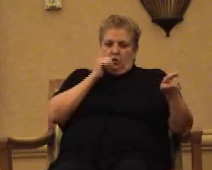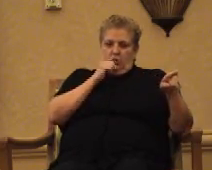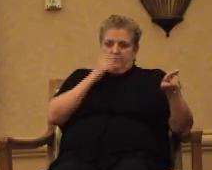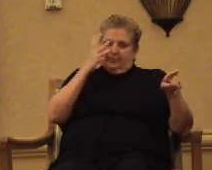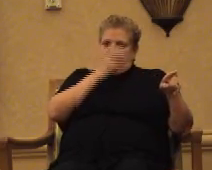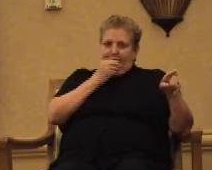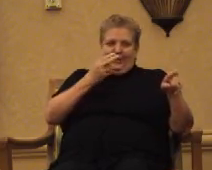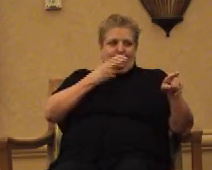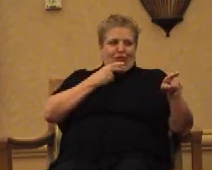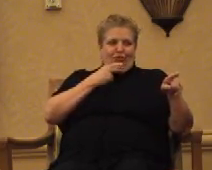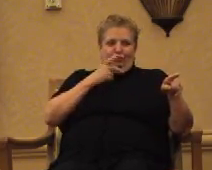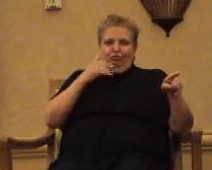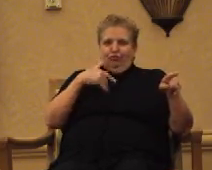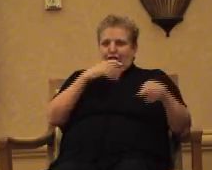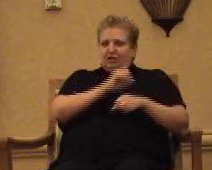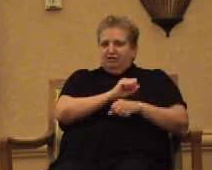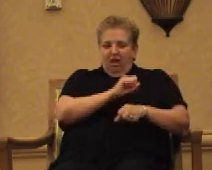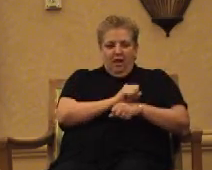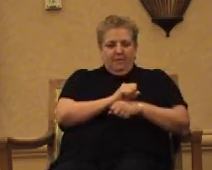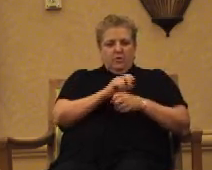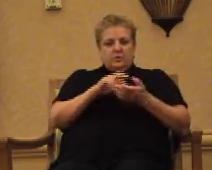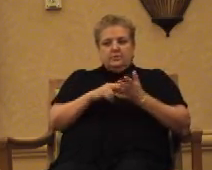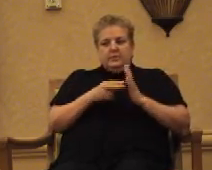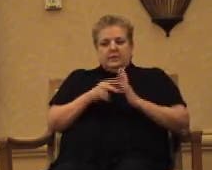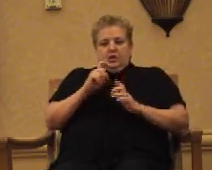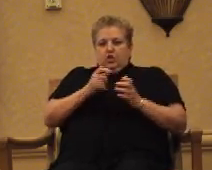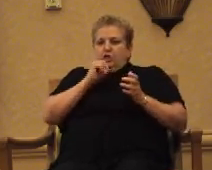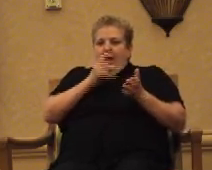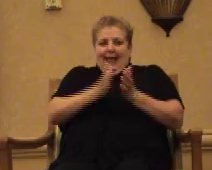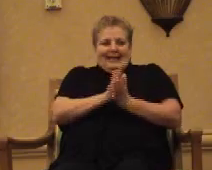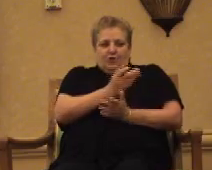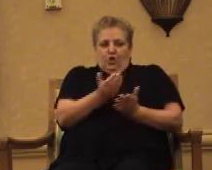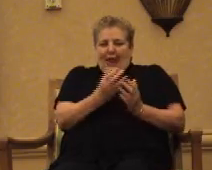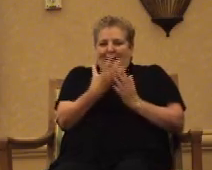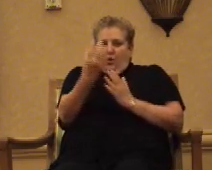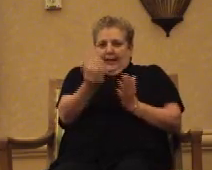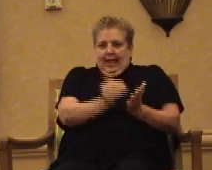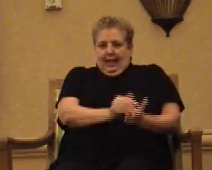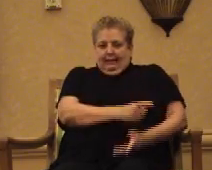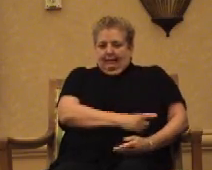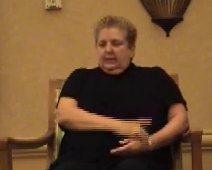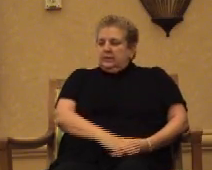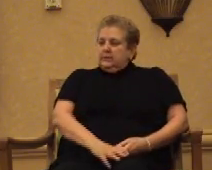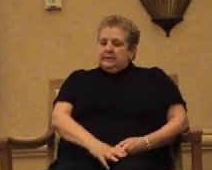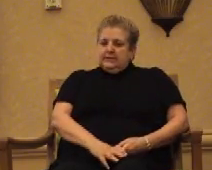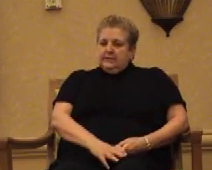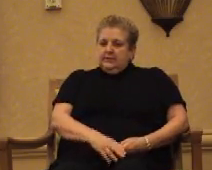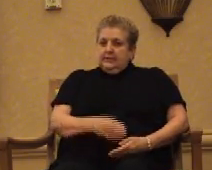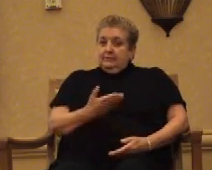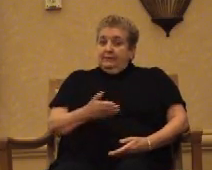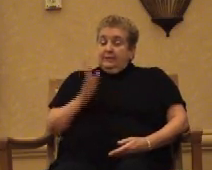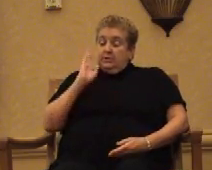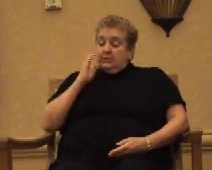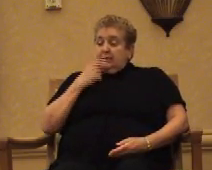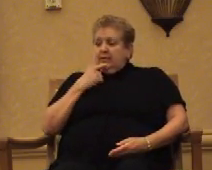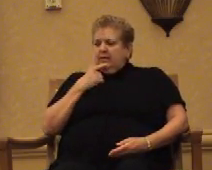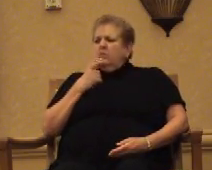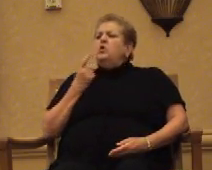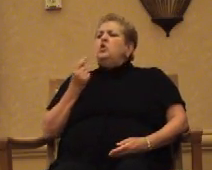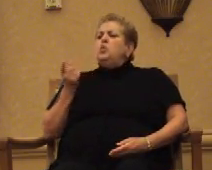a career, which meant I shouldn't ask her out again because she may say, "What do you do?"